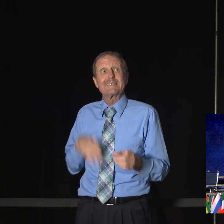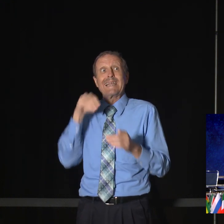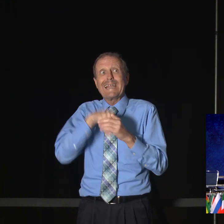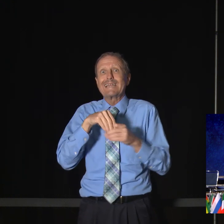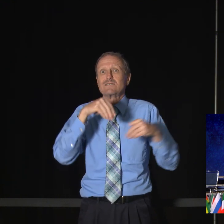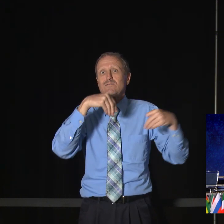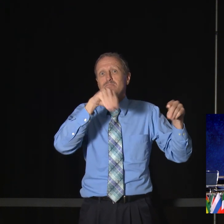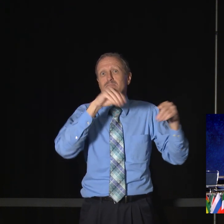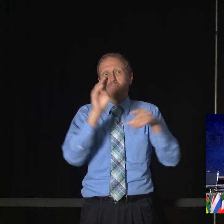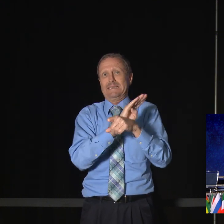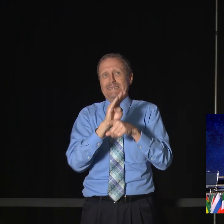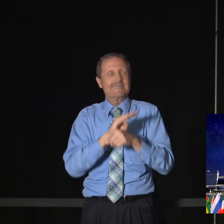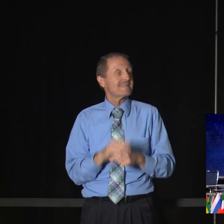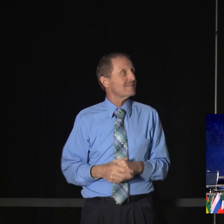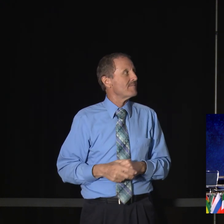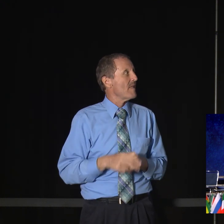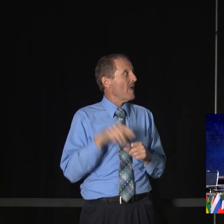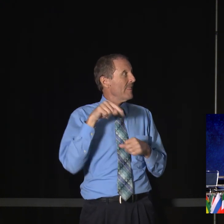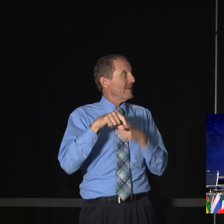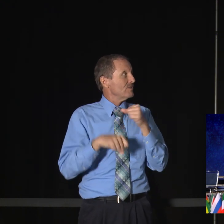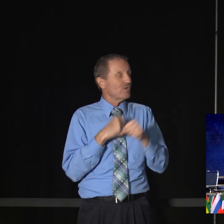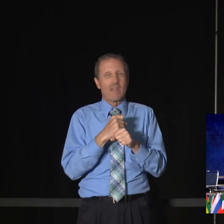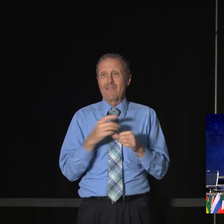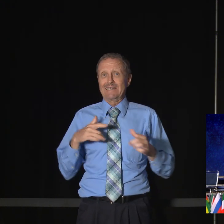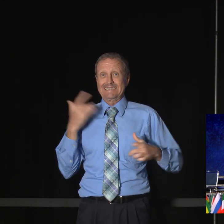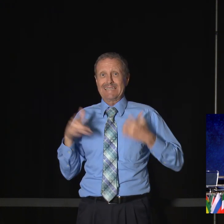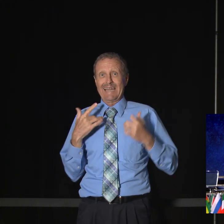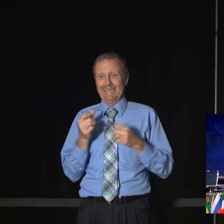marketplace. And